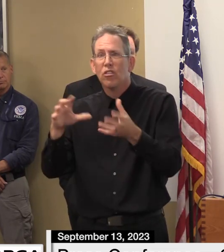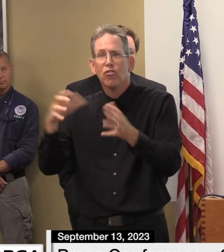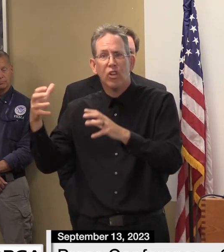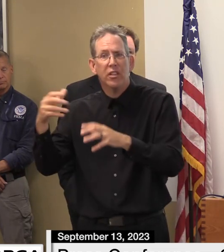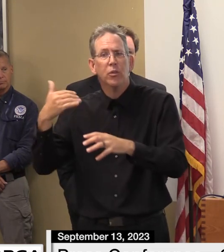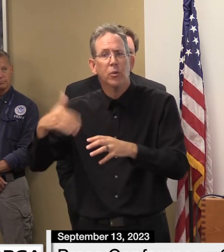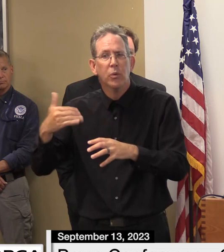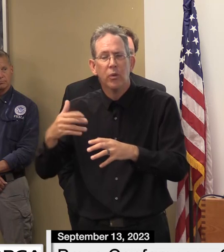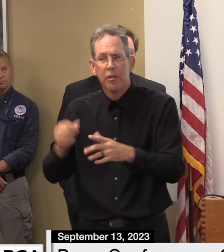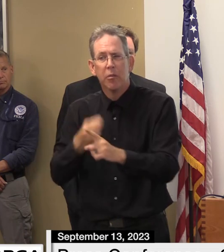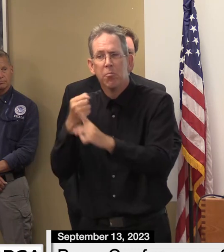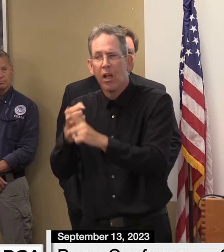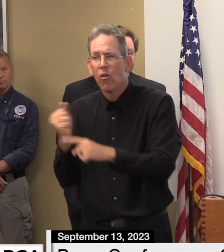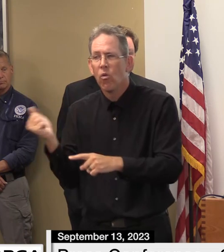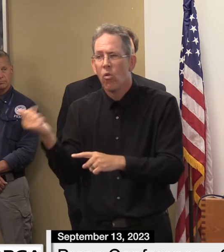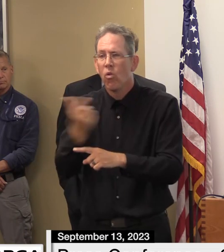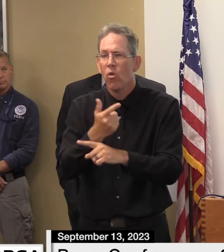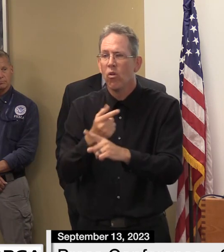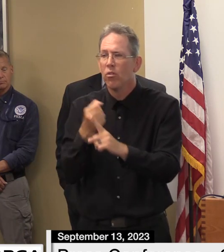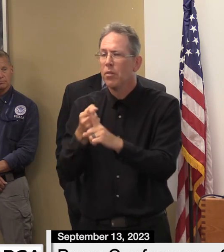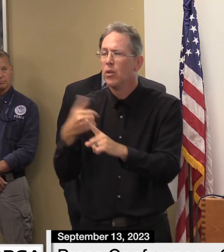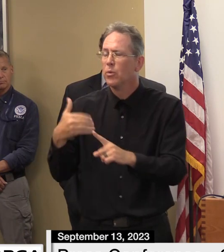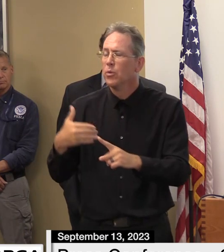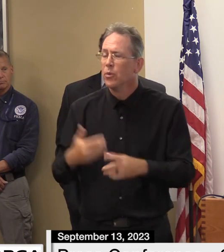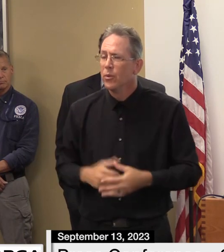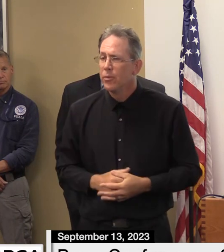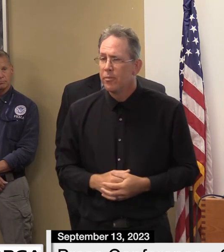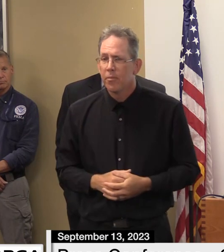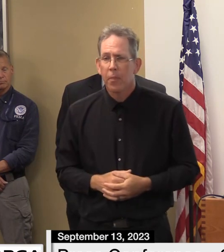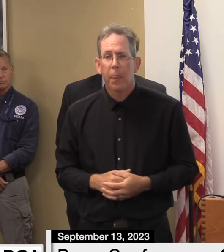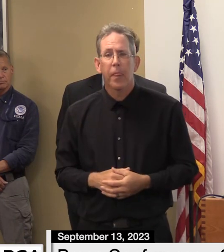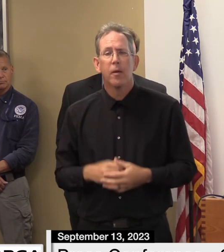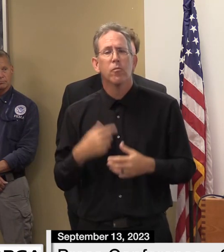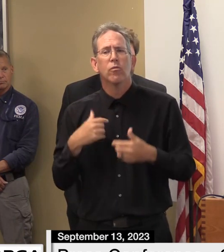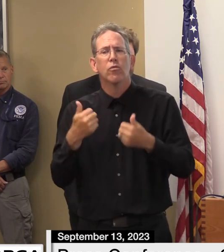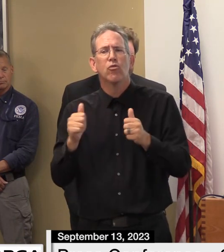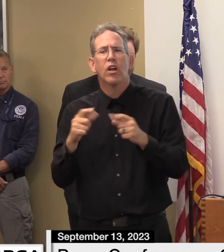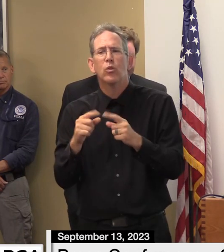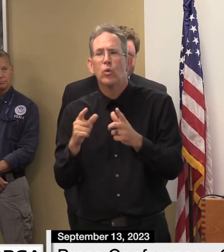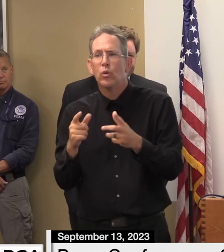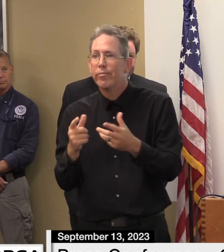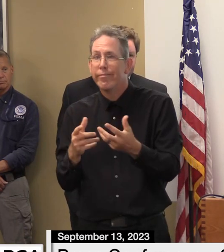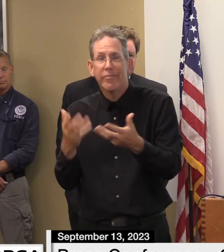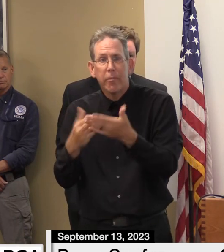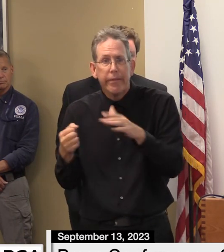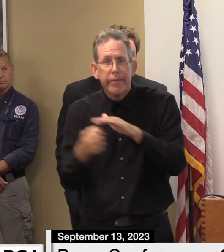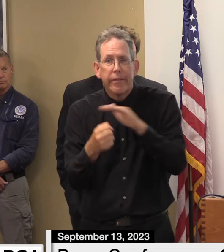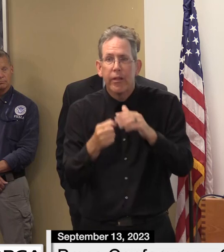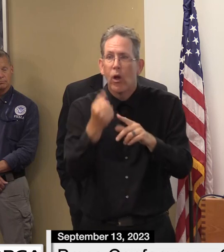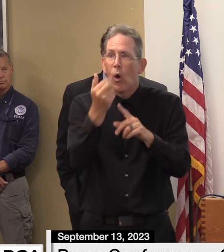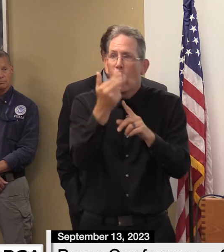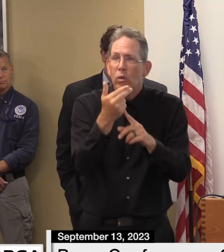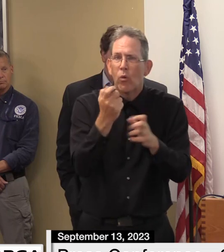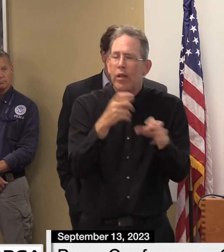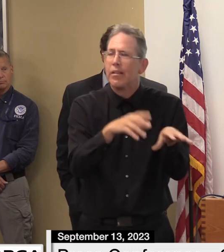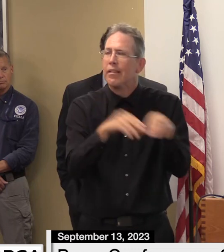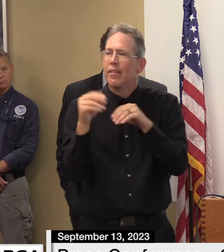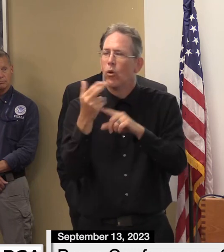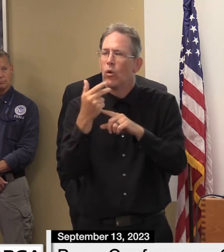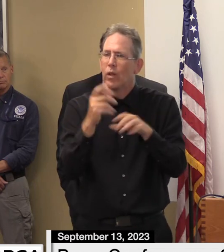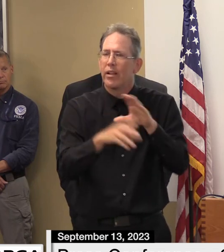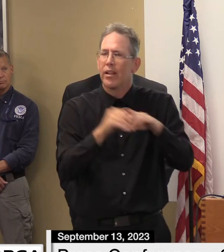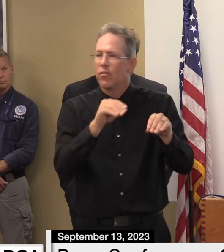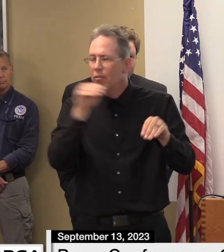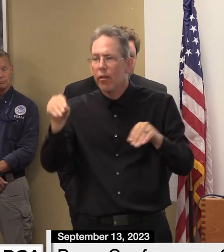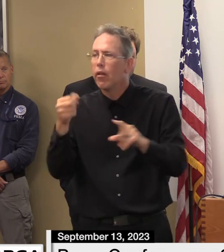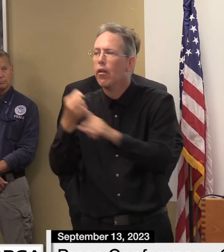all of us. It's impacting those who are trying to leave the hotel motel programs. It's impacting our flooded manufactured